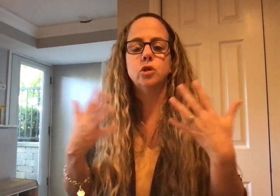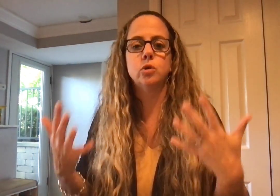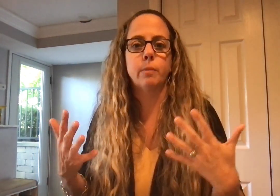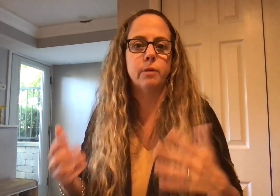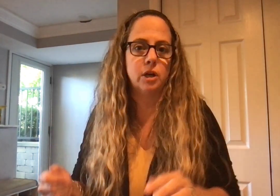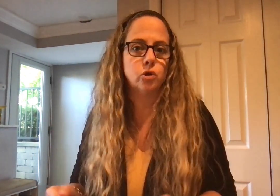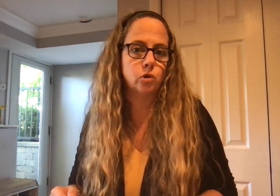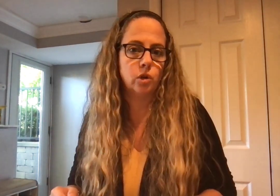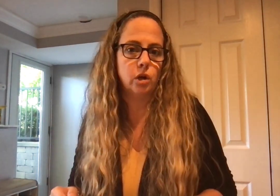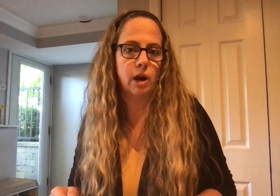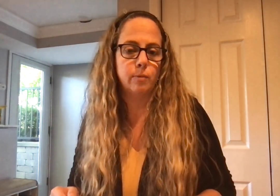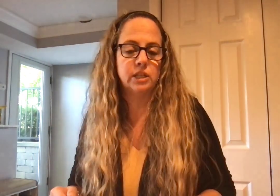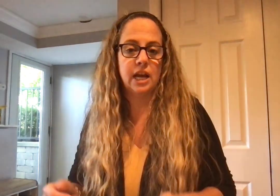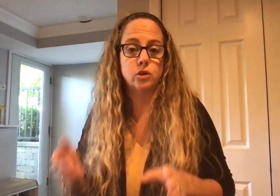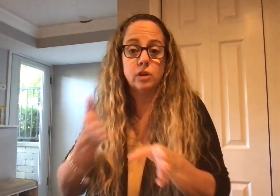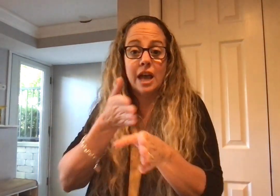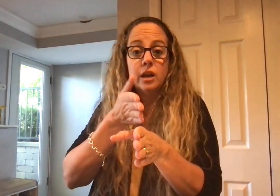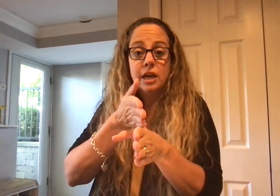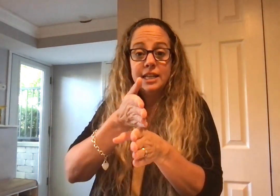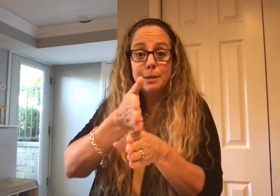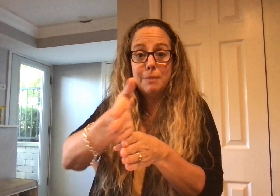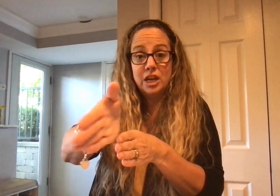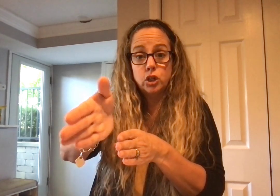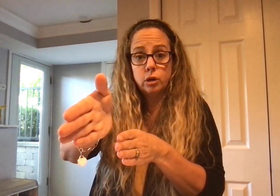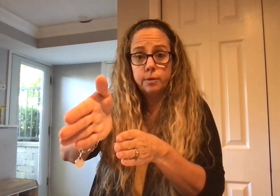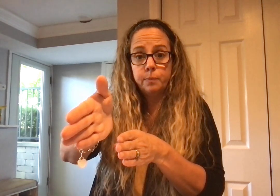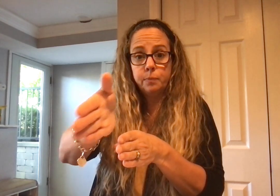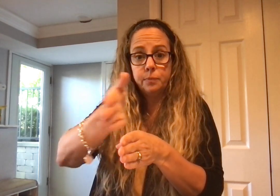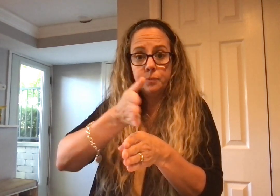some of the majors so that you're able to answer that. It's major,